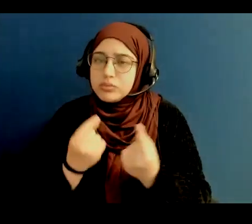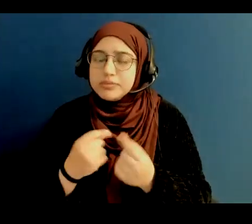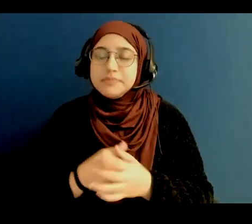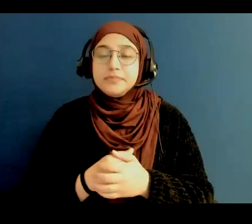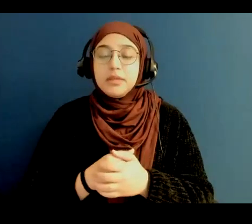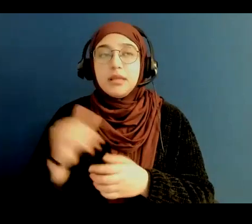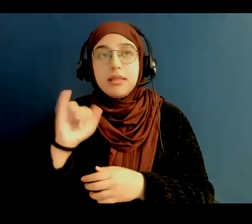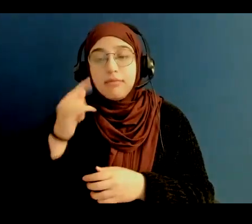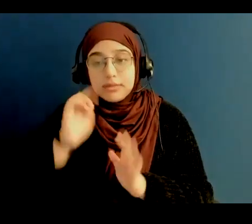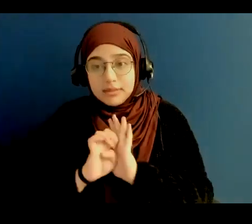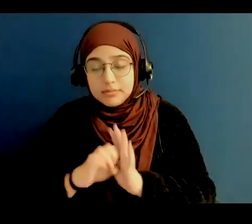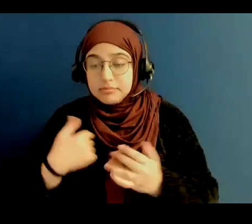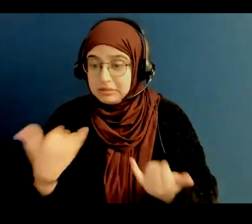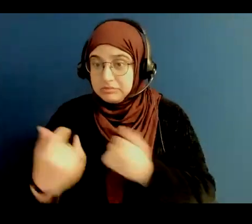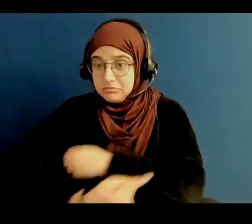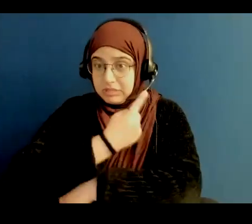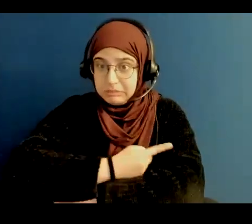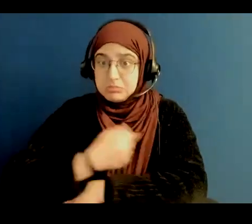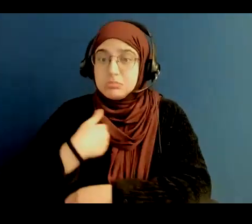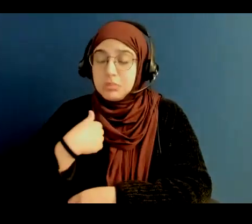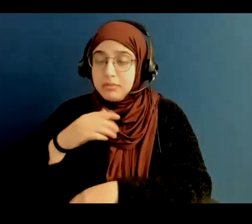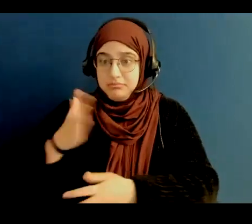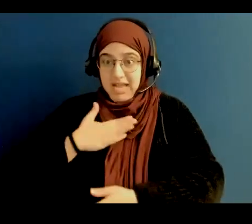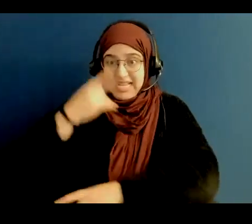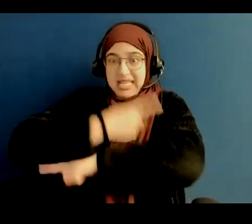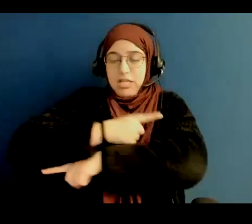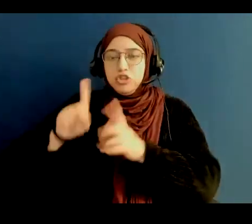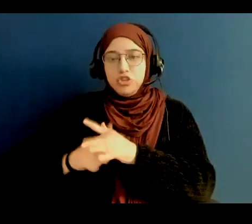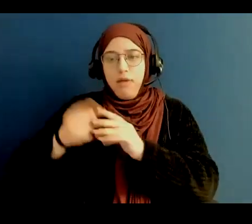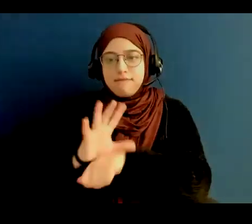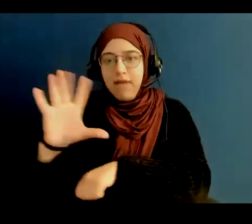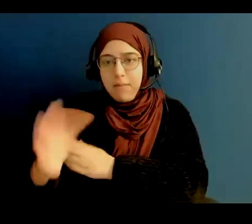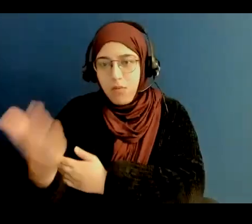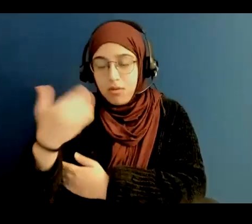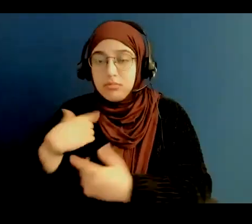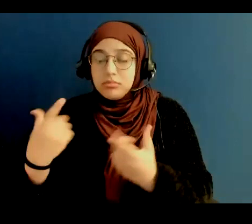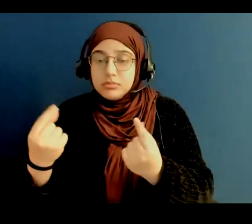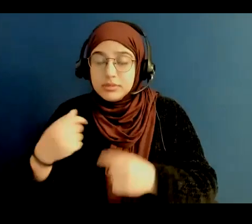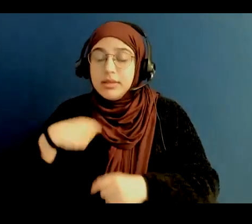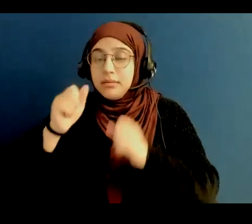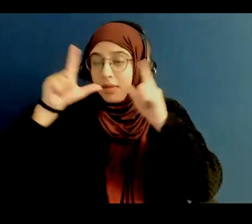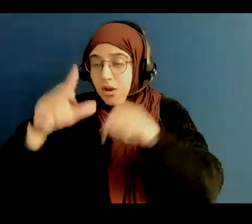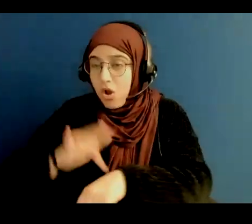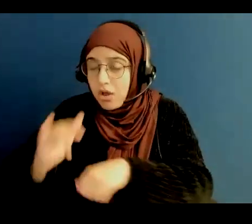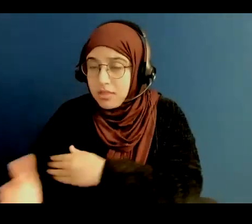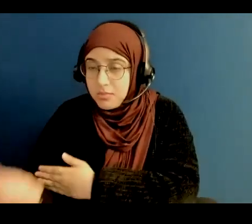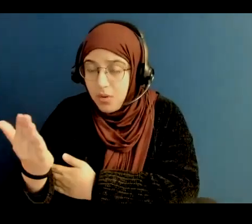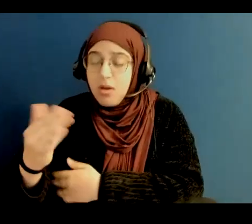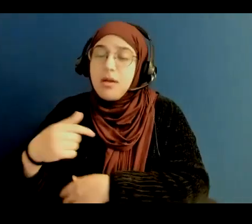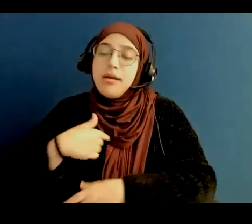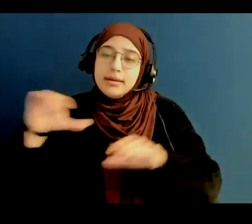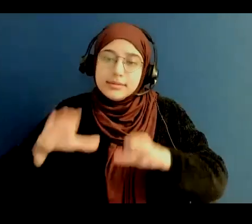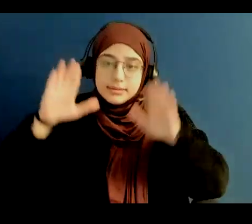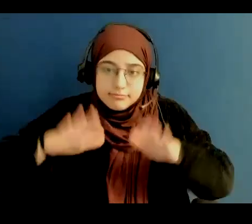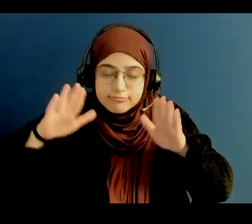a.m. I woke up very, very early, prayed Fajr, did my Quran revision and my Islamic revision. And after that, now that I